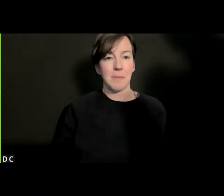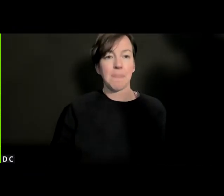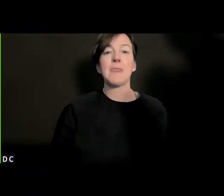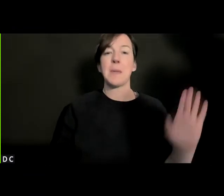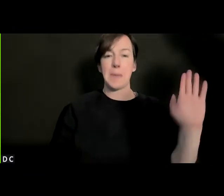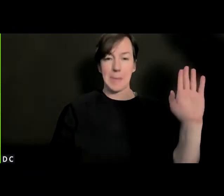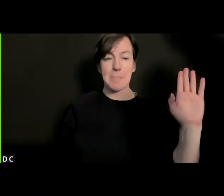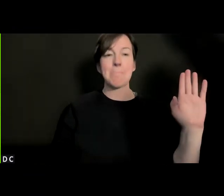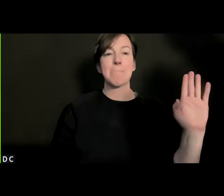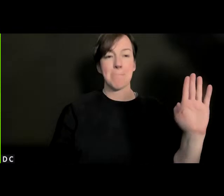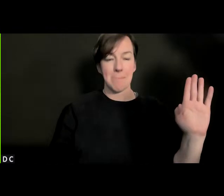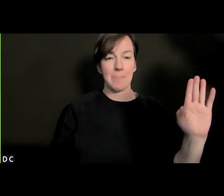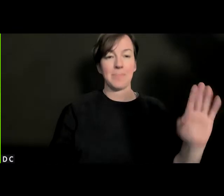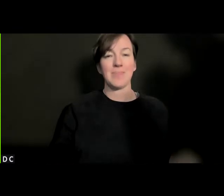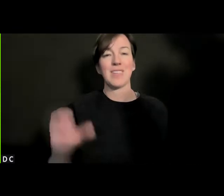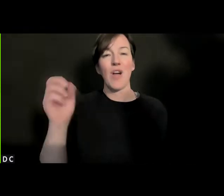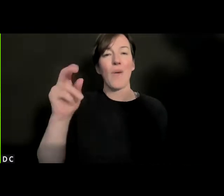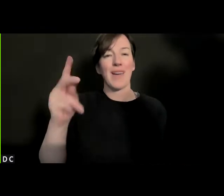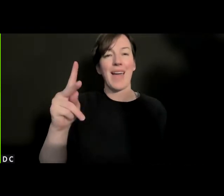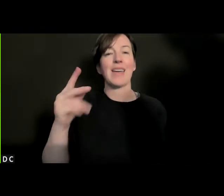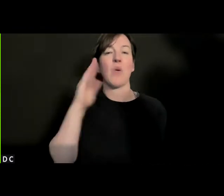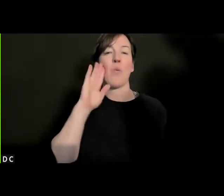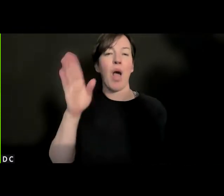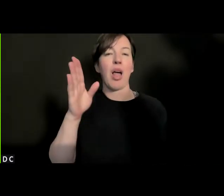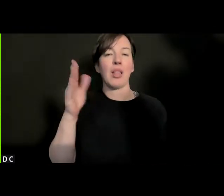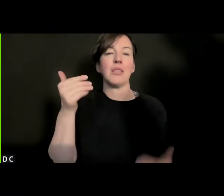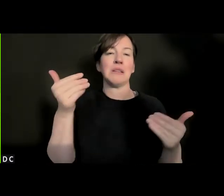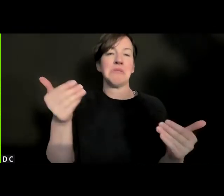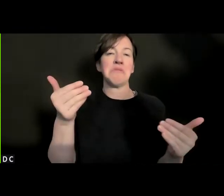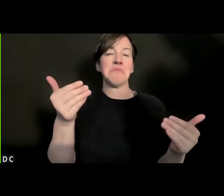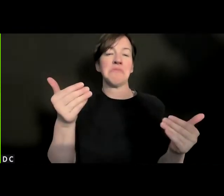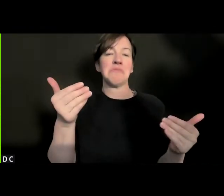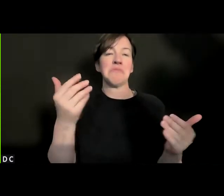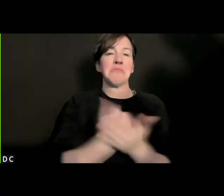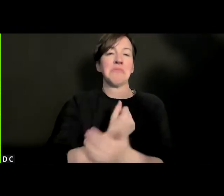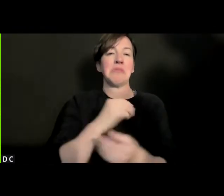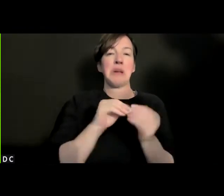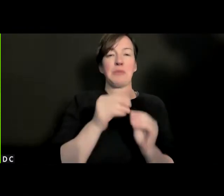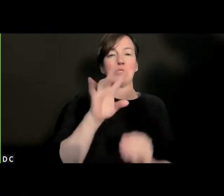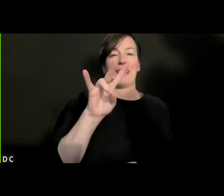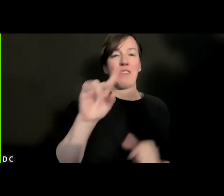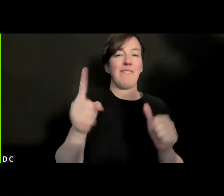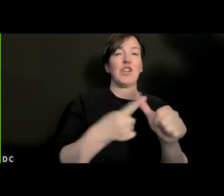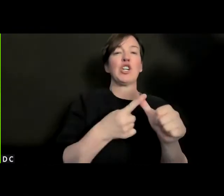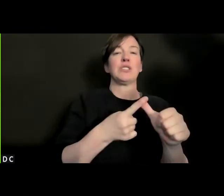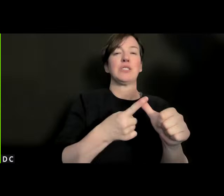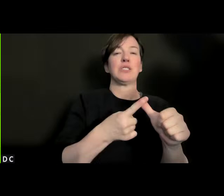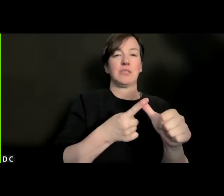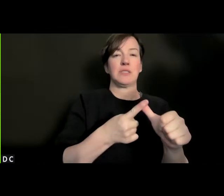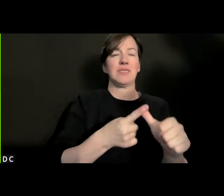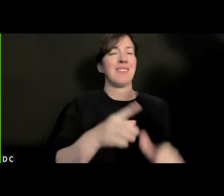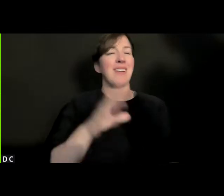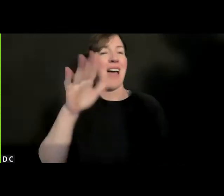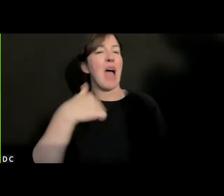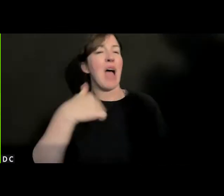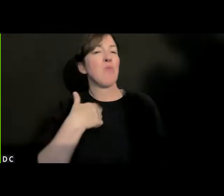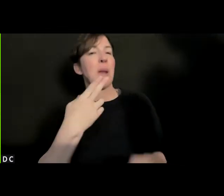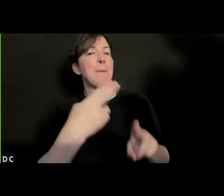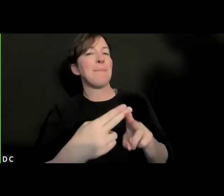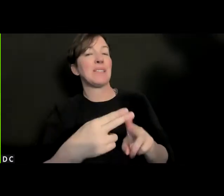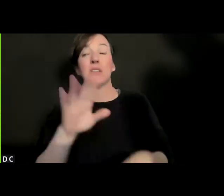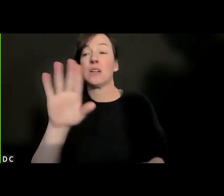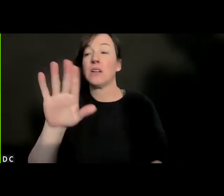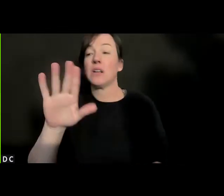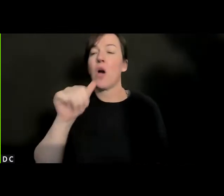Aye. Okay, let's take up 7 first. I just wanted to mention. No,